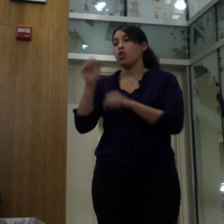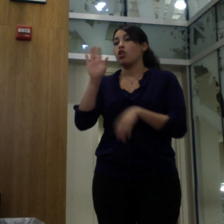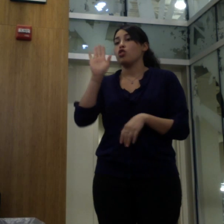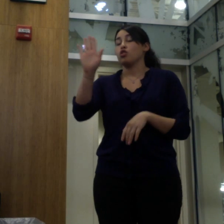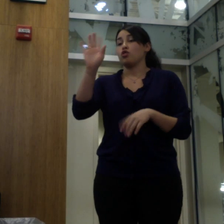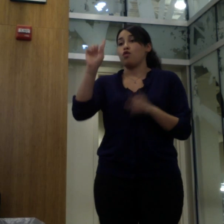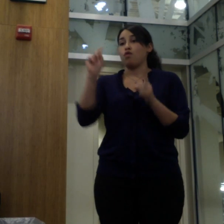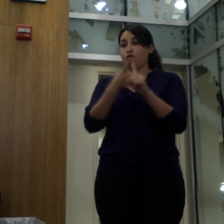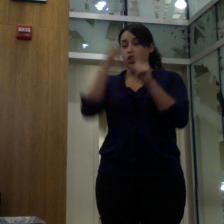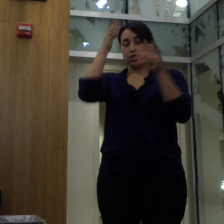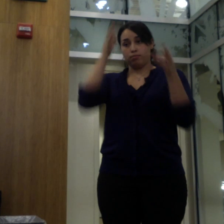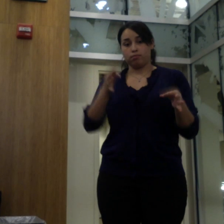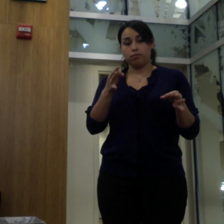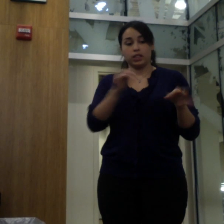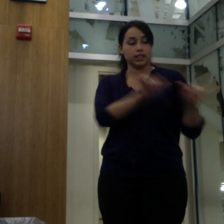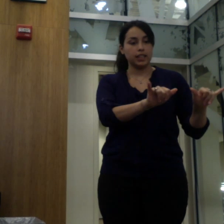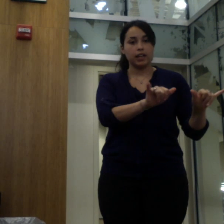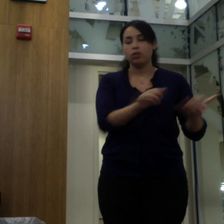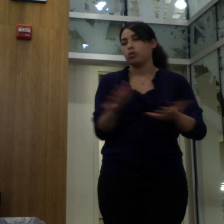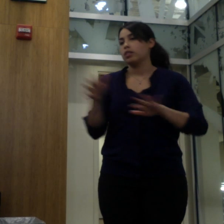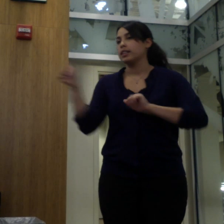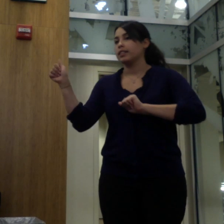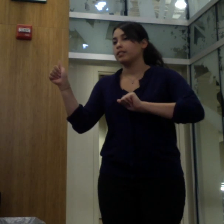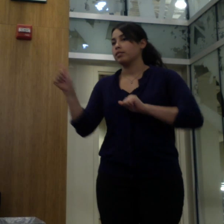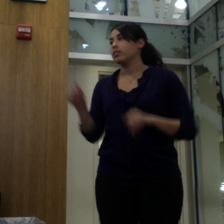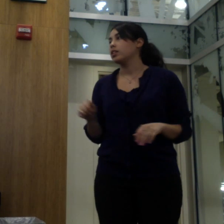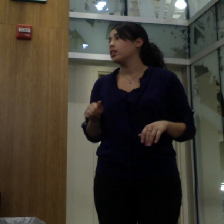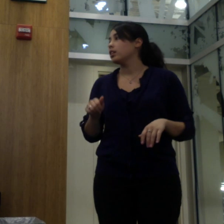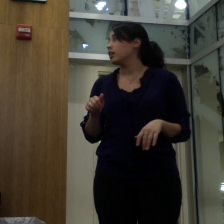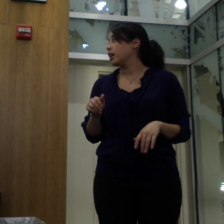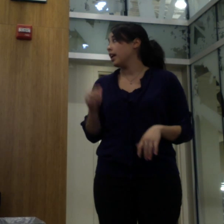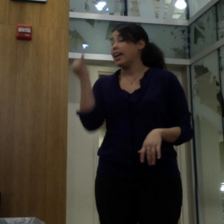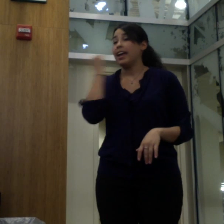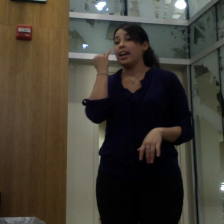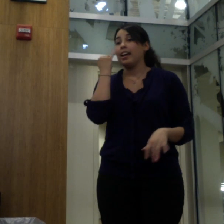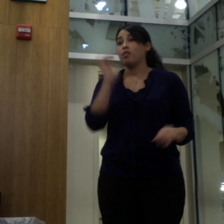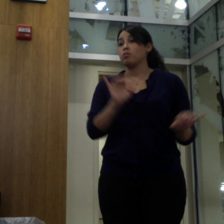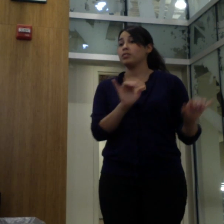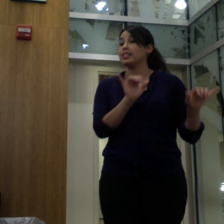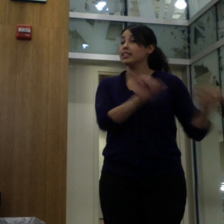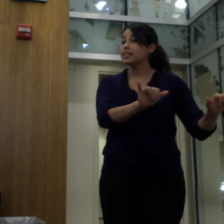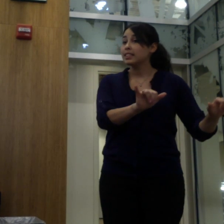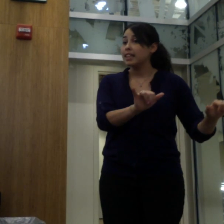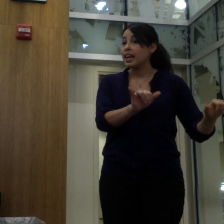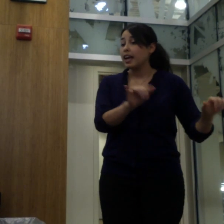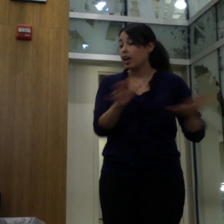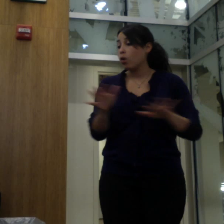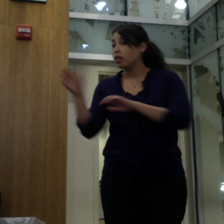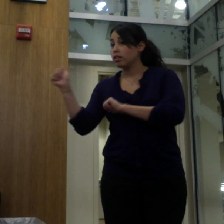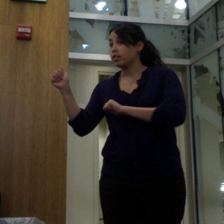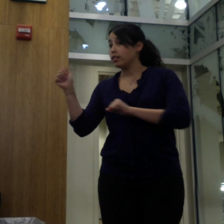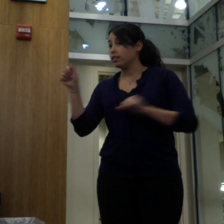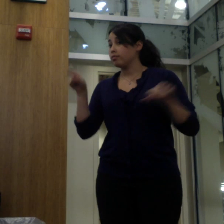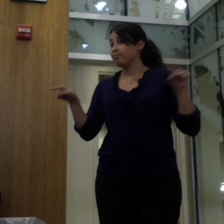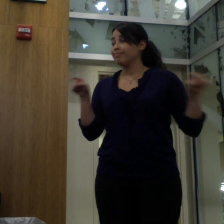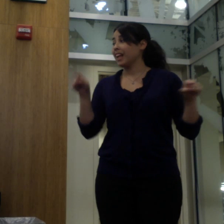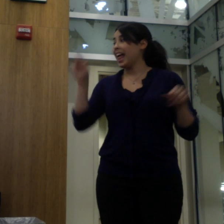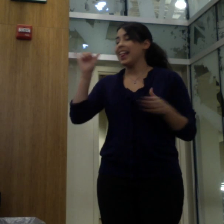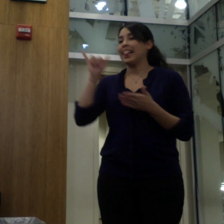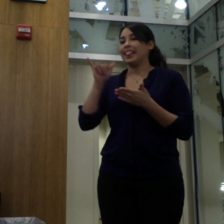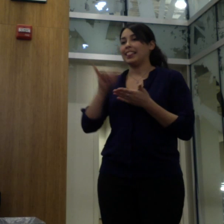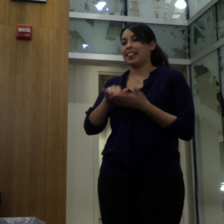to make your mind up on. And by staying in place and evacuating, that's what all of this